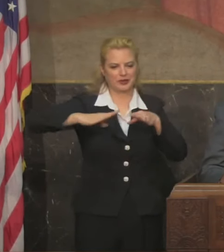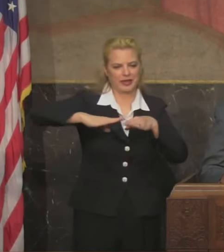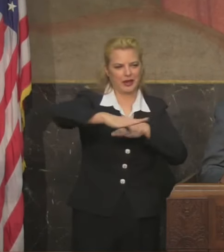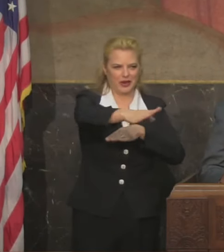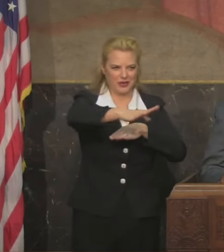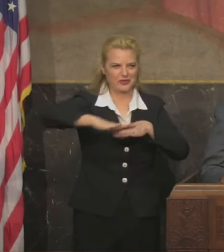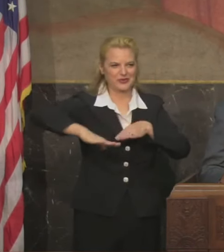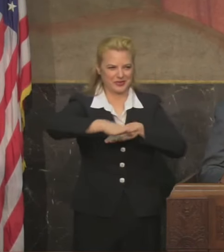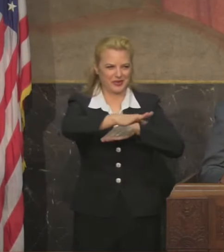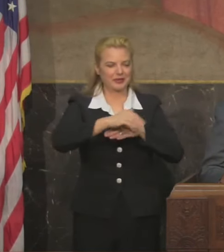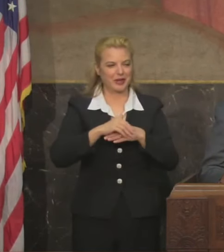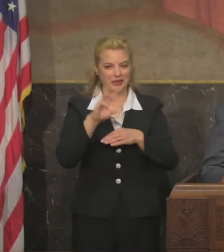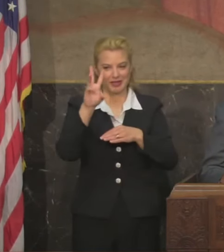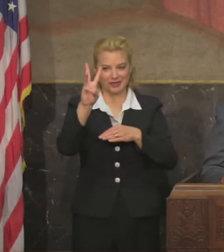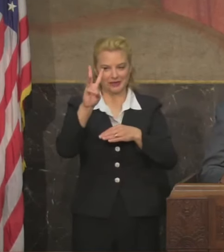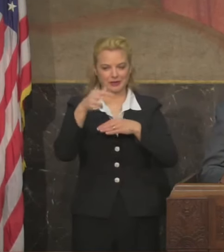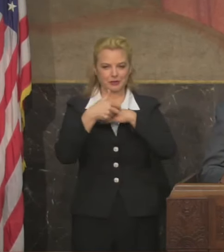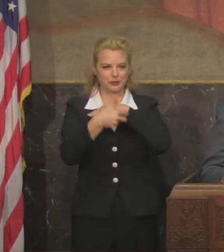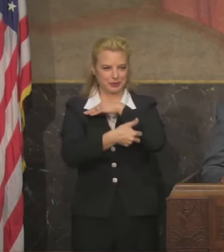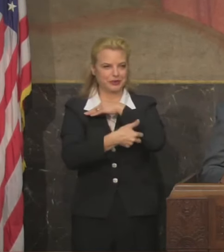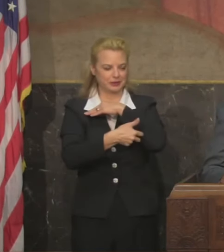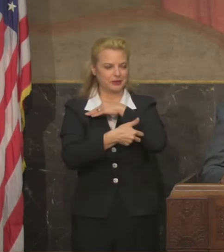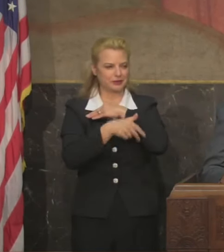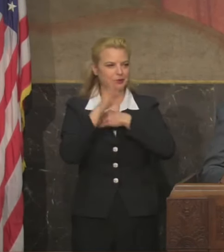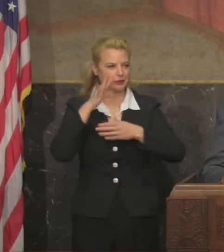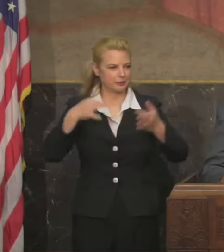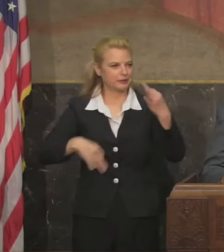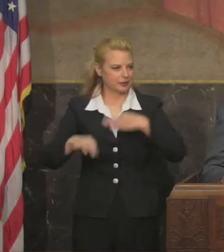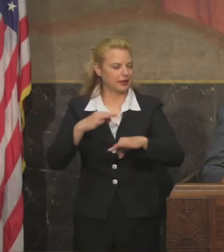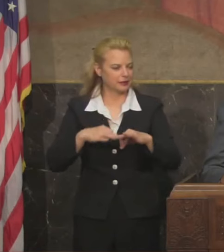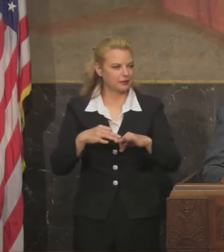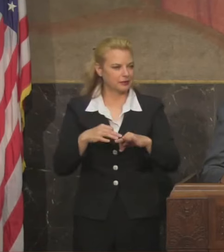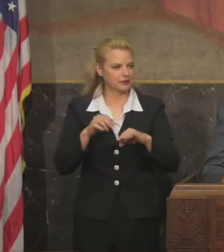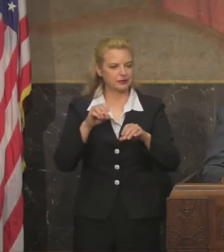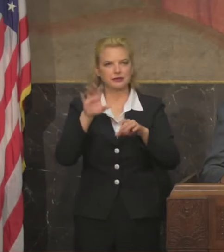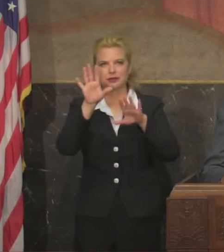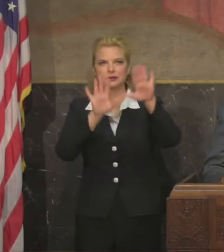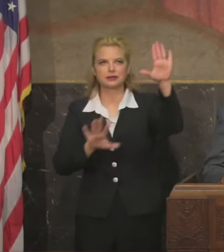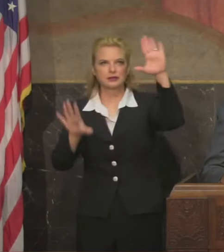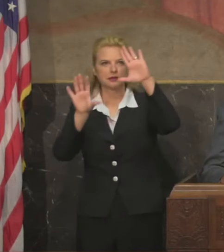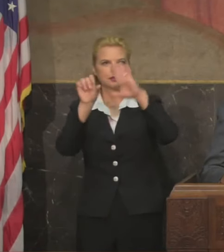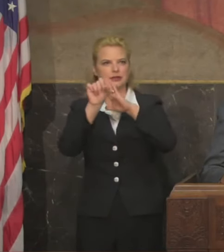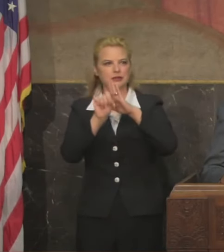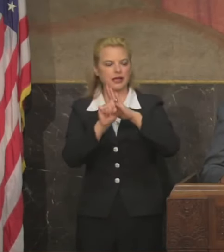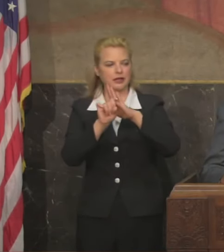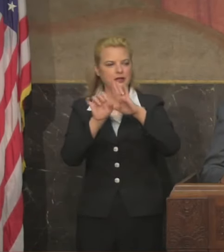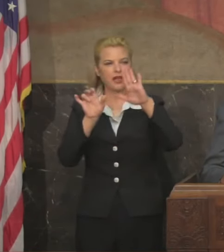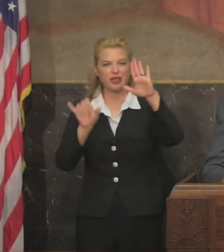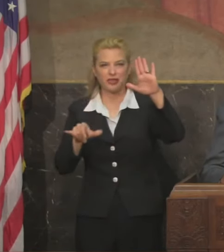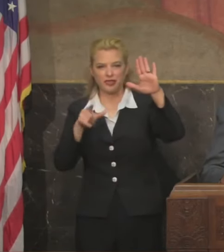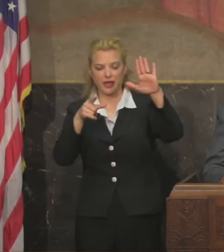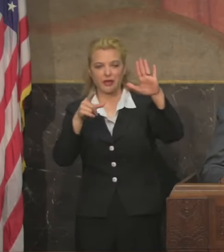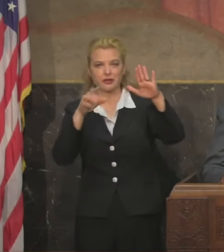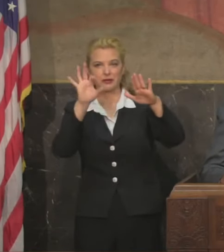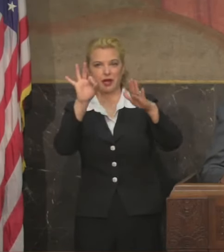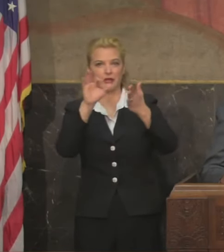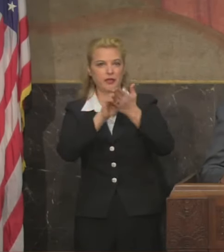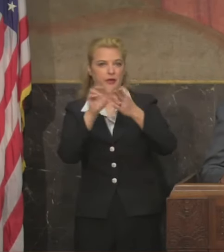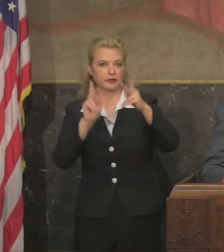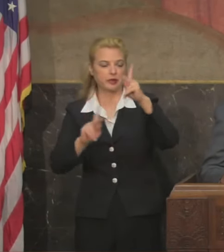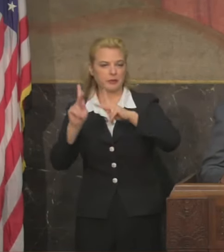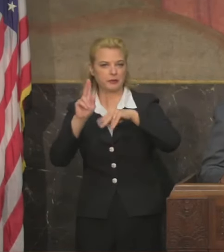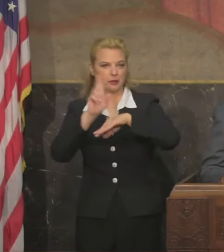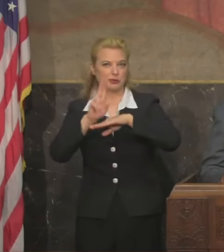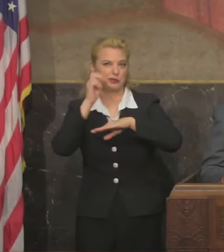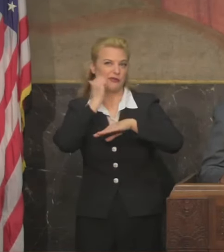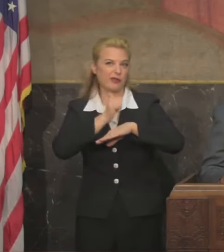coverage is. And there's 6 bridges that we're going to replace in the state as well. That moves about 9,000 people